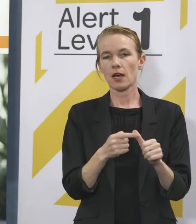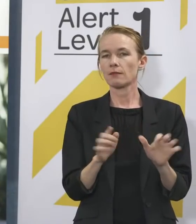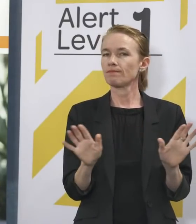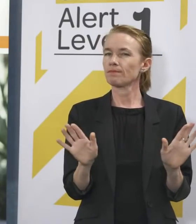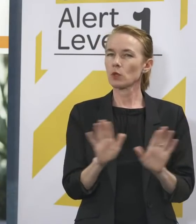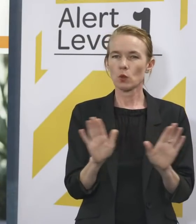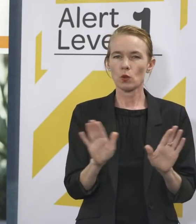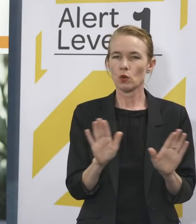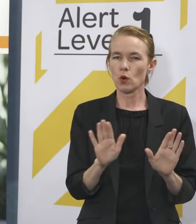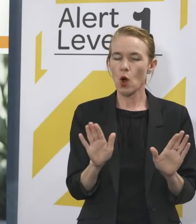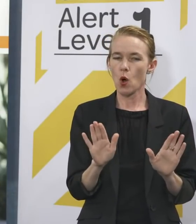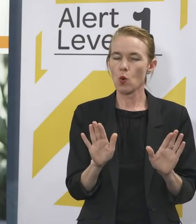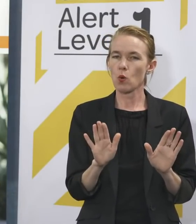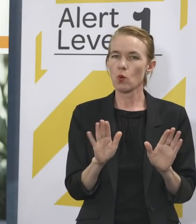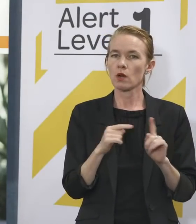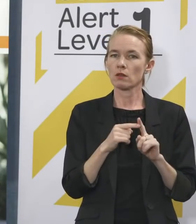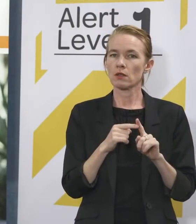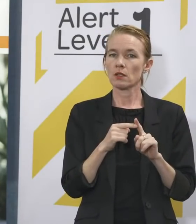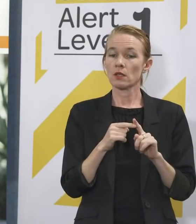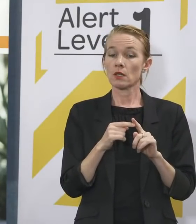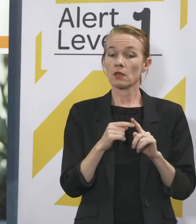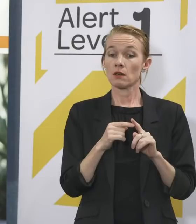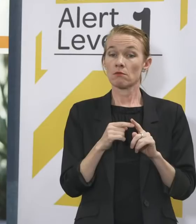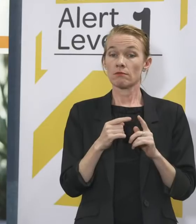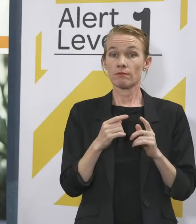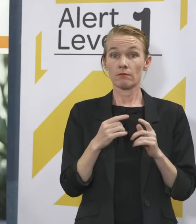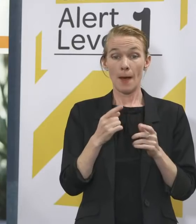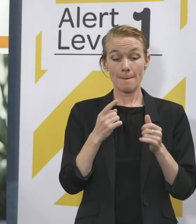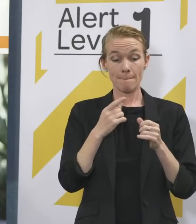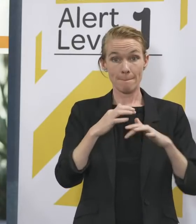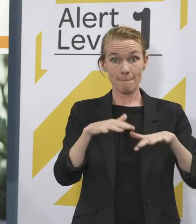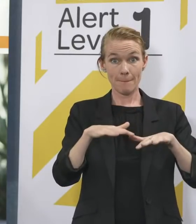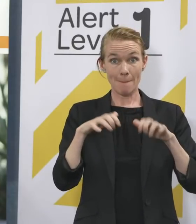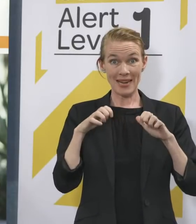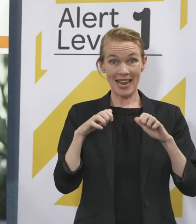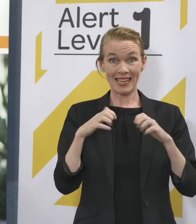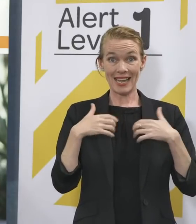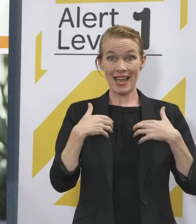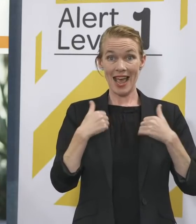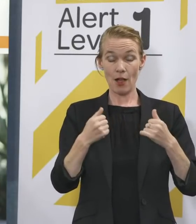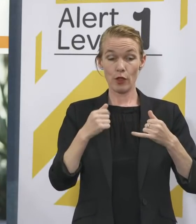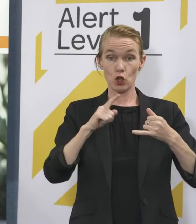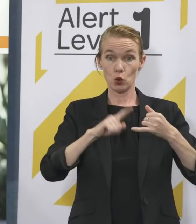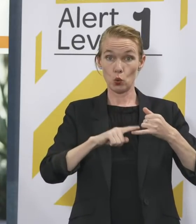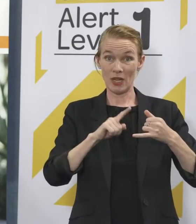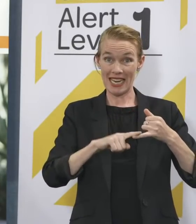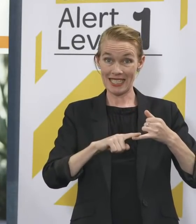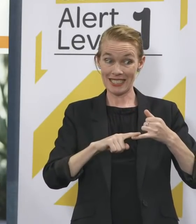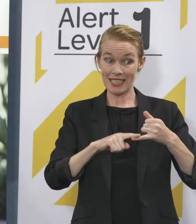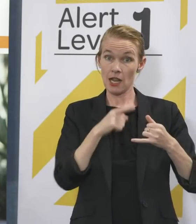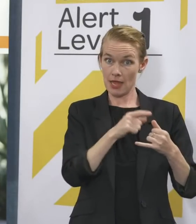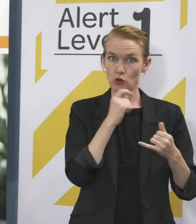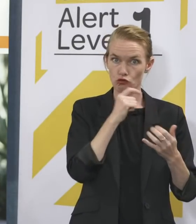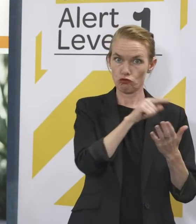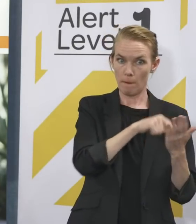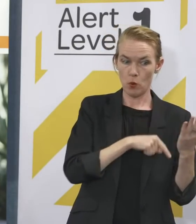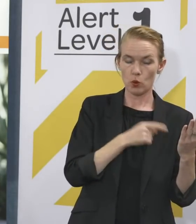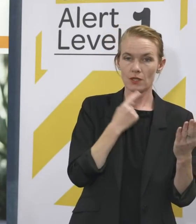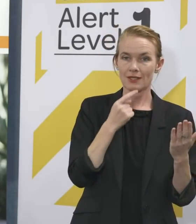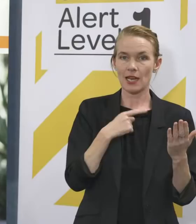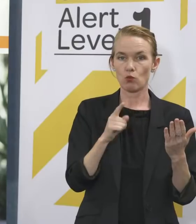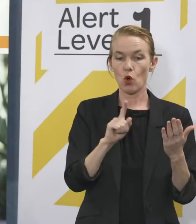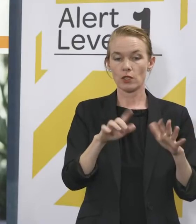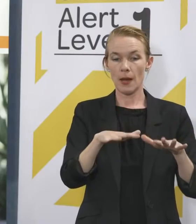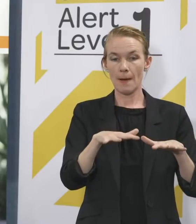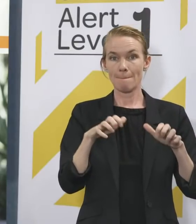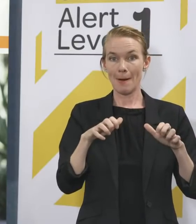And one of the issues I think for the public health units was, and this was raised in the reports, was they would send information